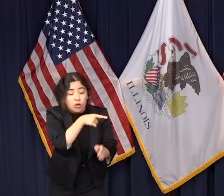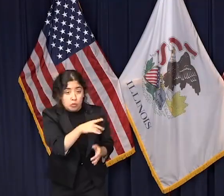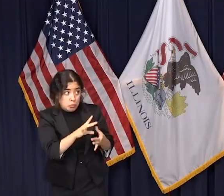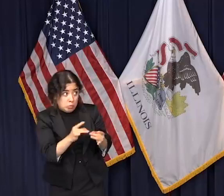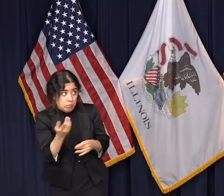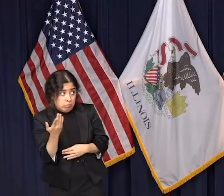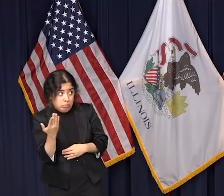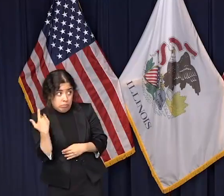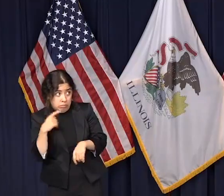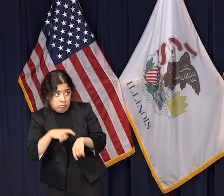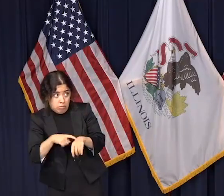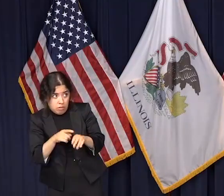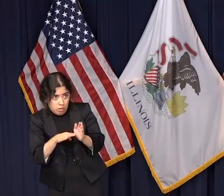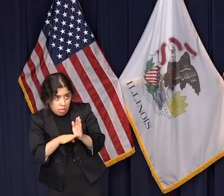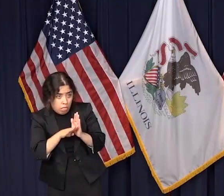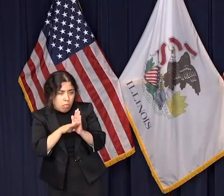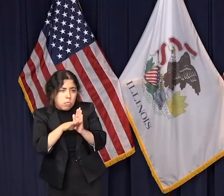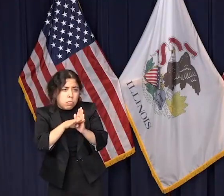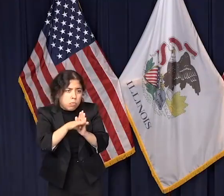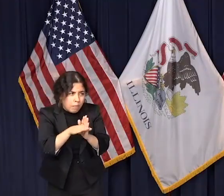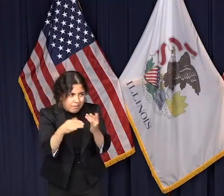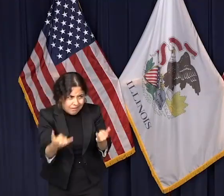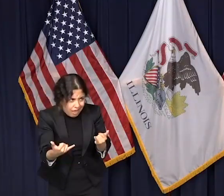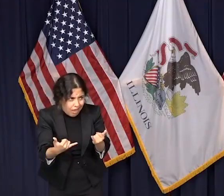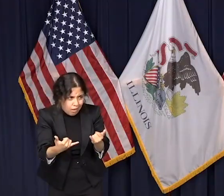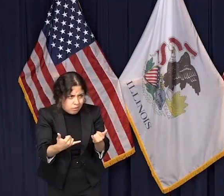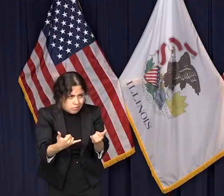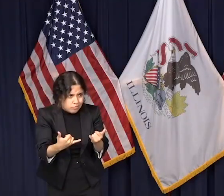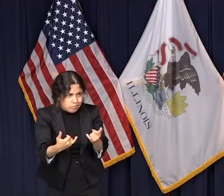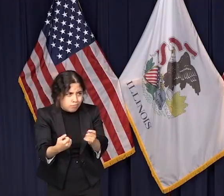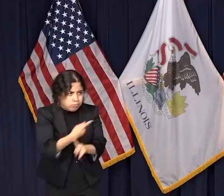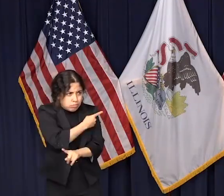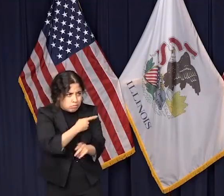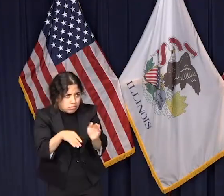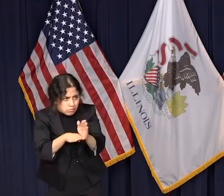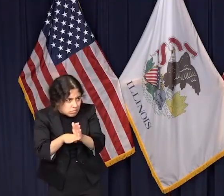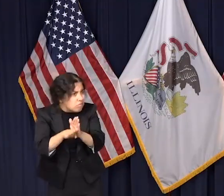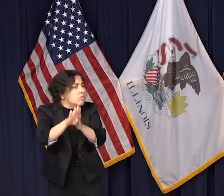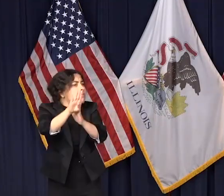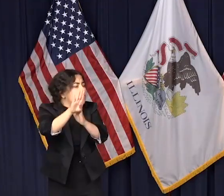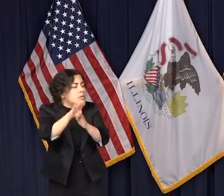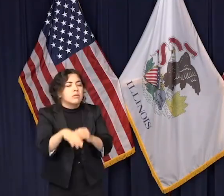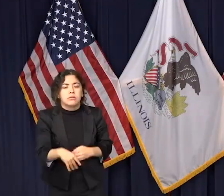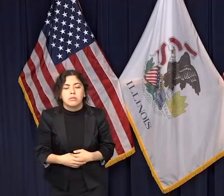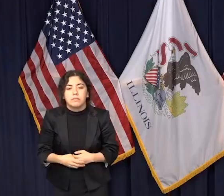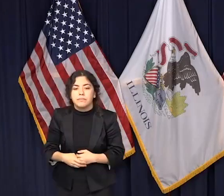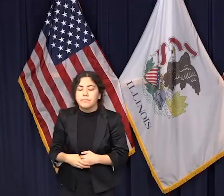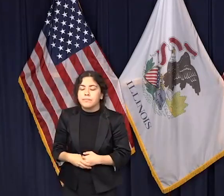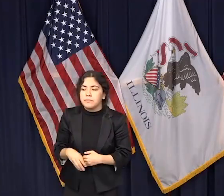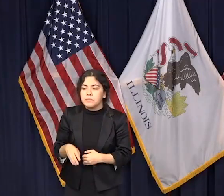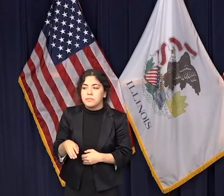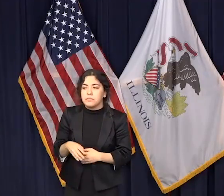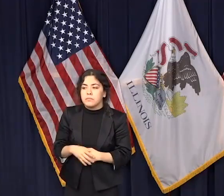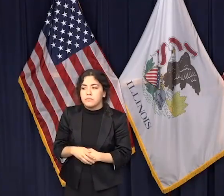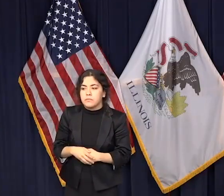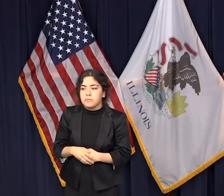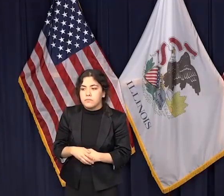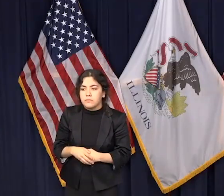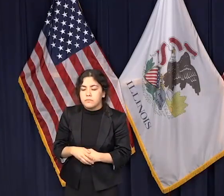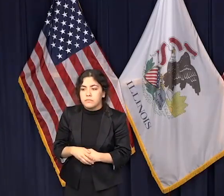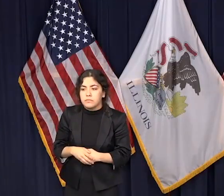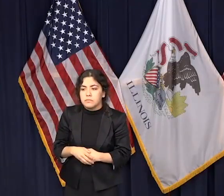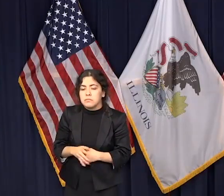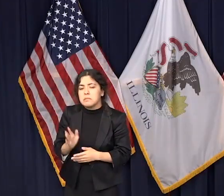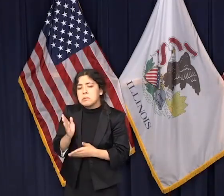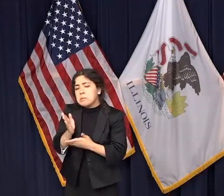clearly it's not a flattening now. Yeah. So we have seen an increase in cases, and I know people, you know, some people